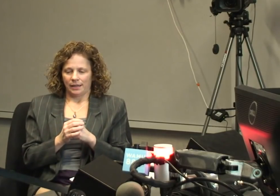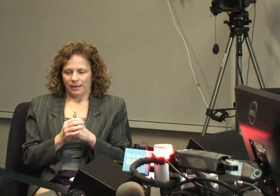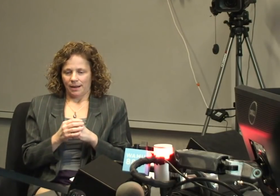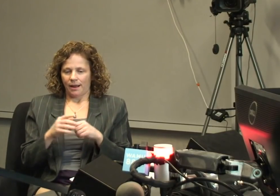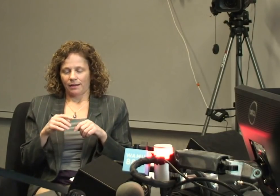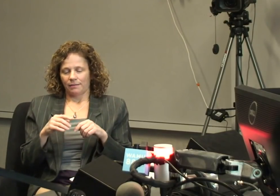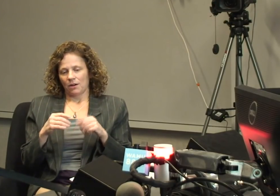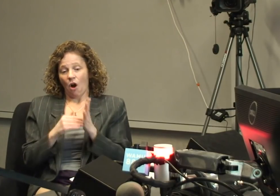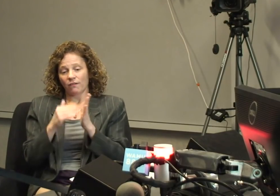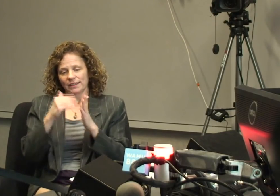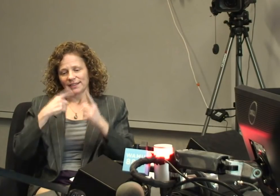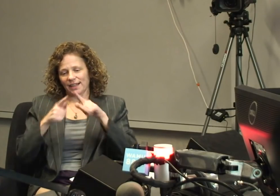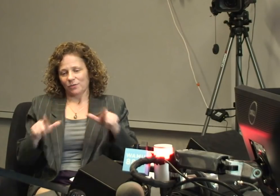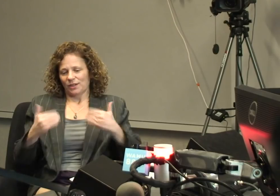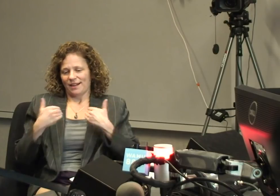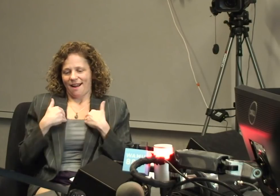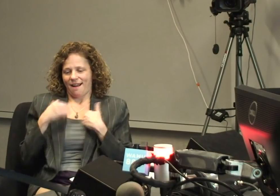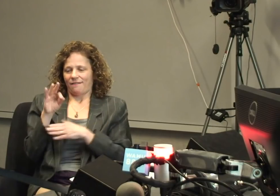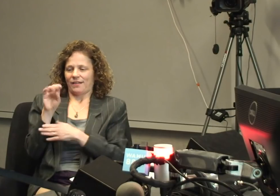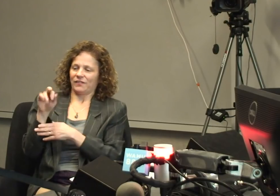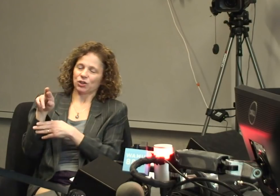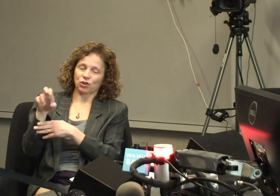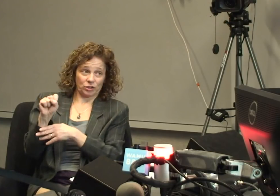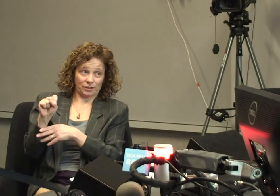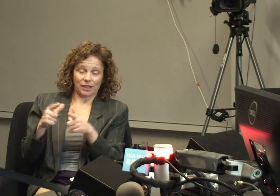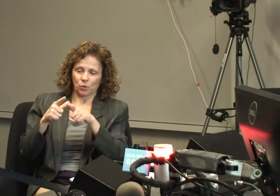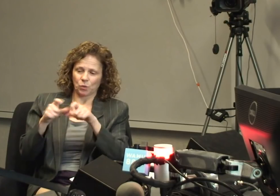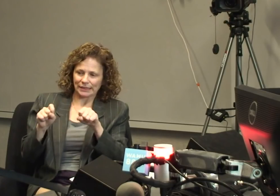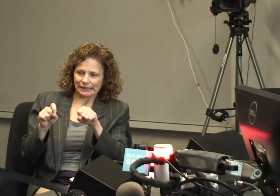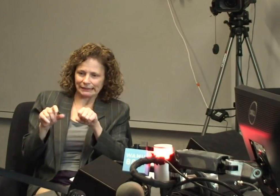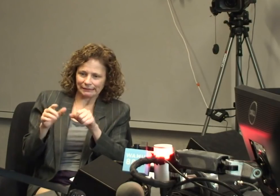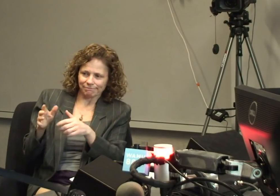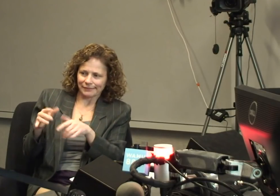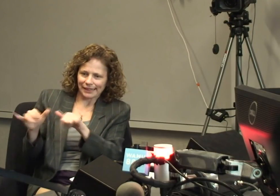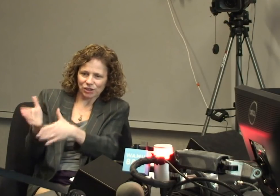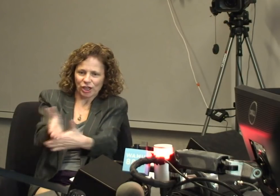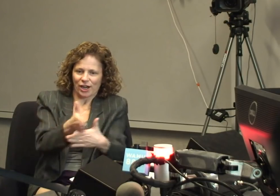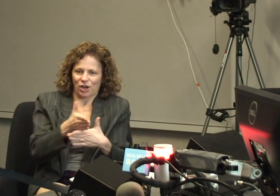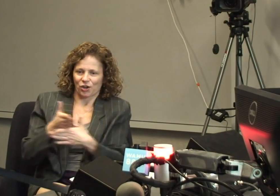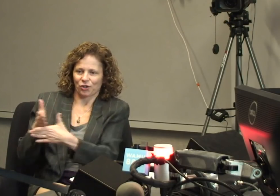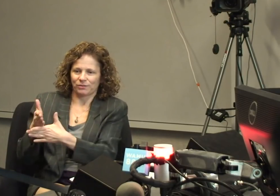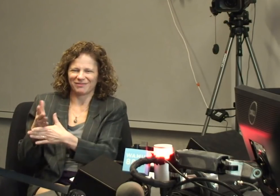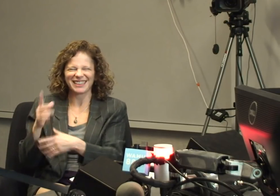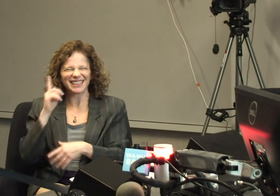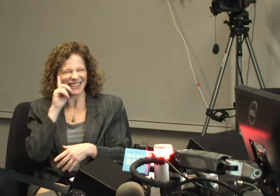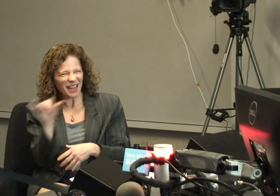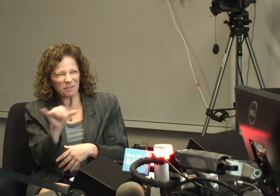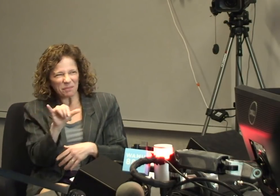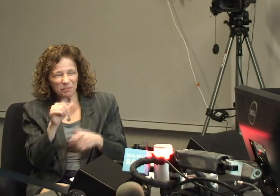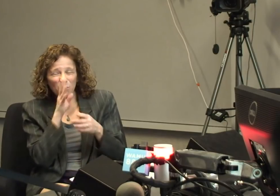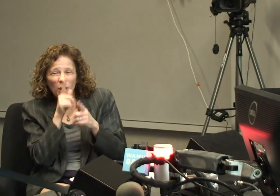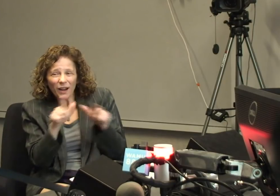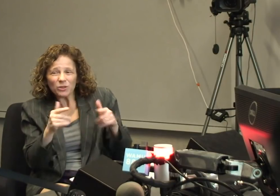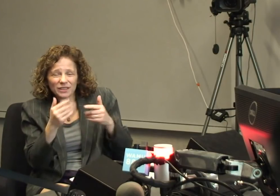than that, actually, in each country. But often sign languages have certain features, linguistic features, that are shared amongst different sign languages.